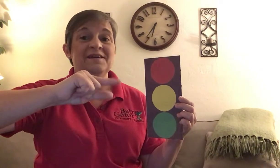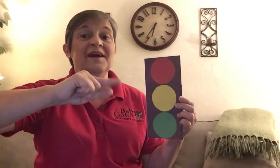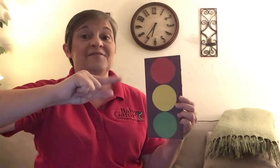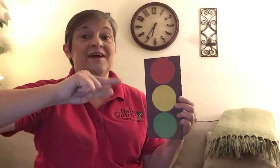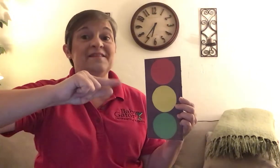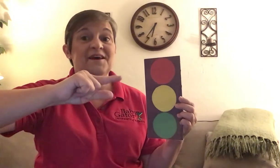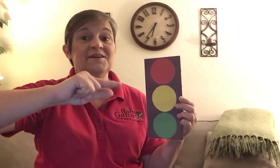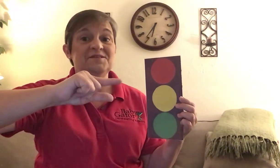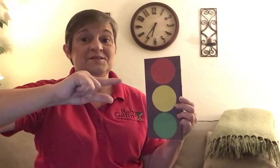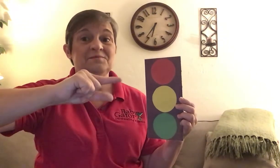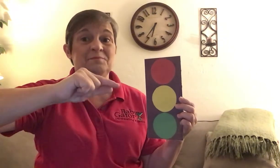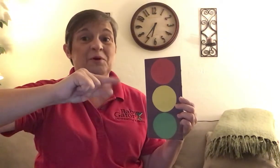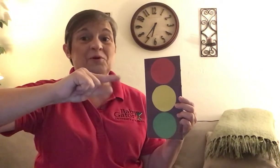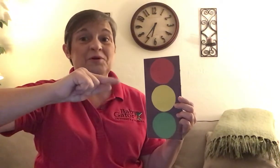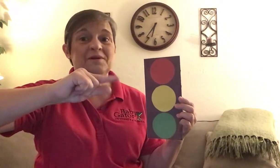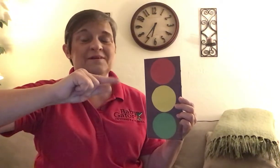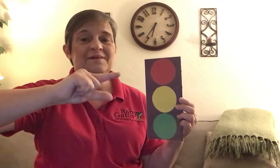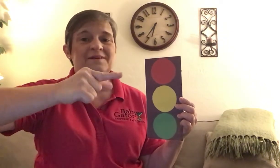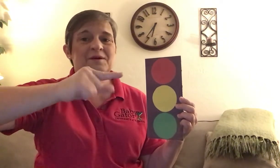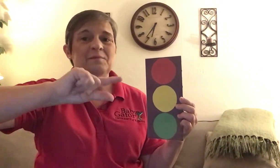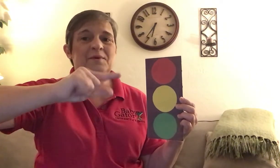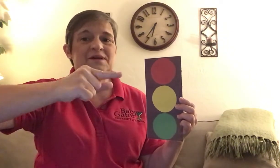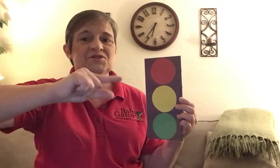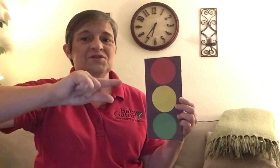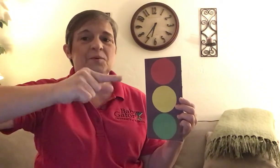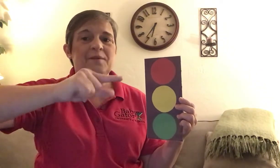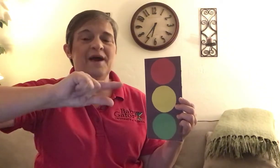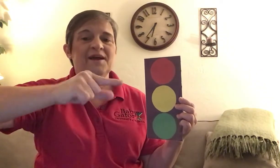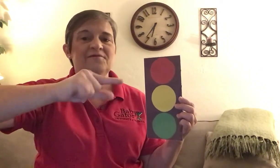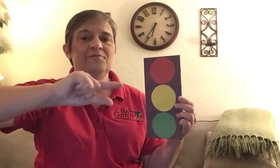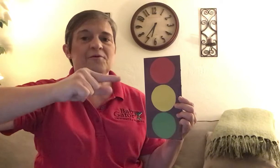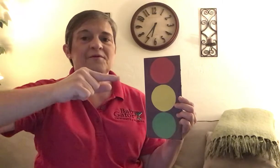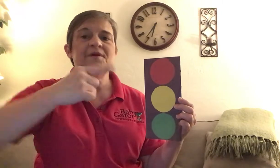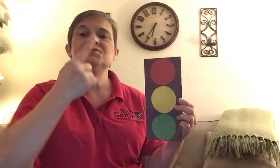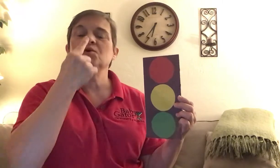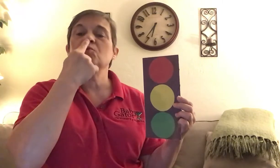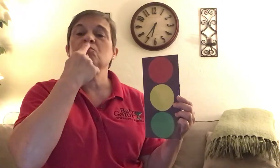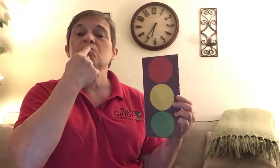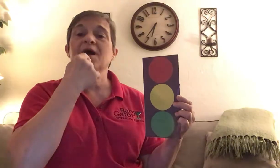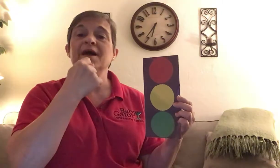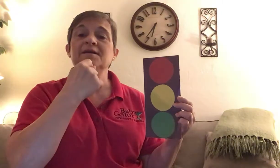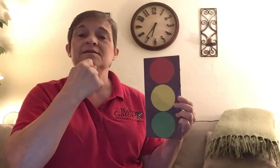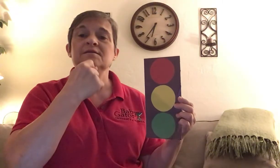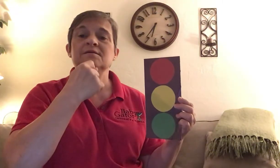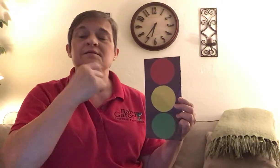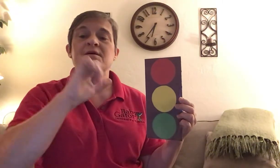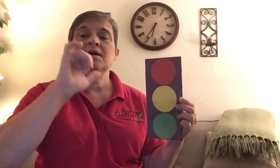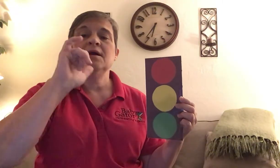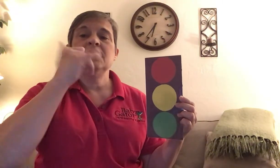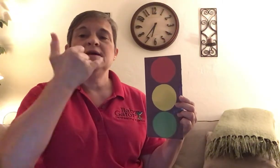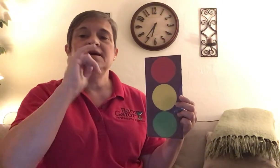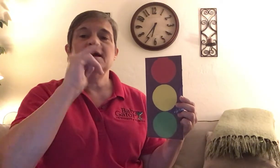In fact, that is bird, but just going back and forth. So red,